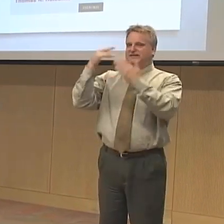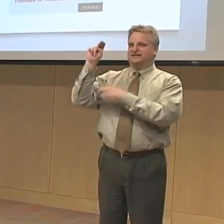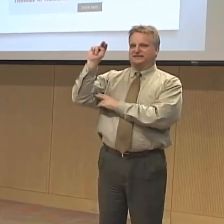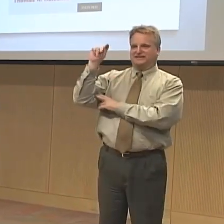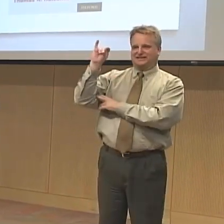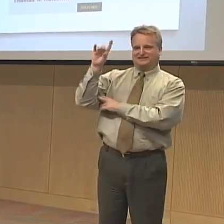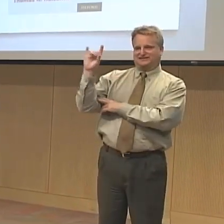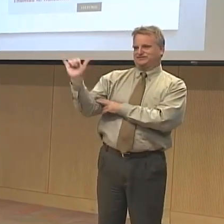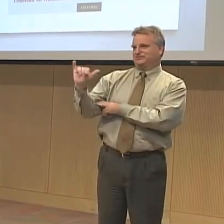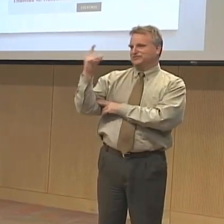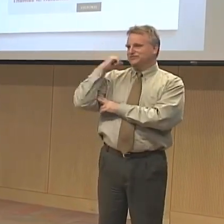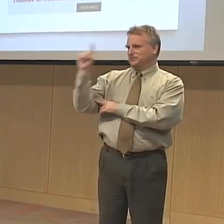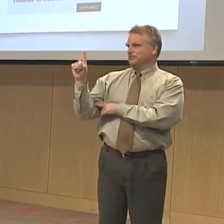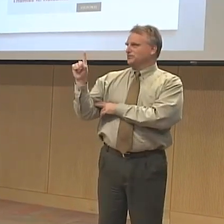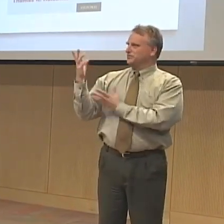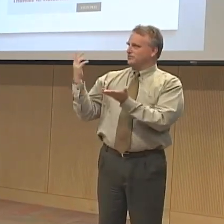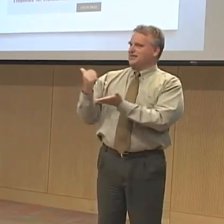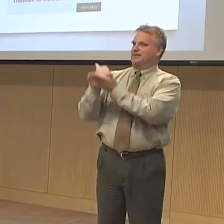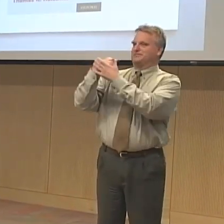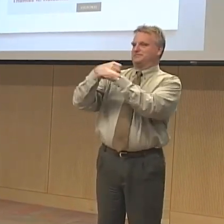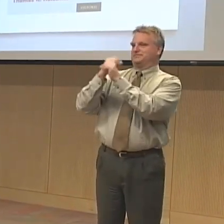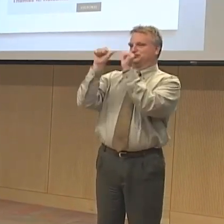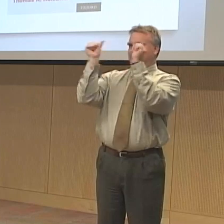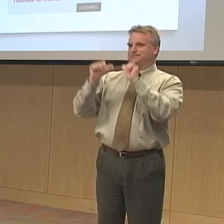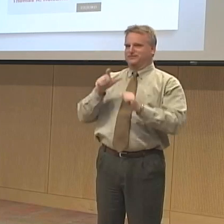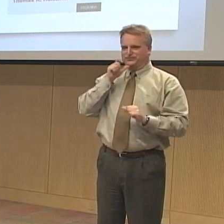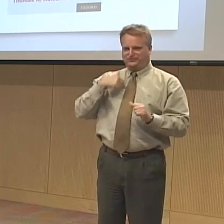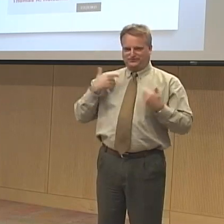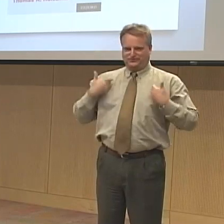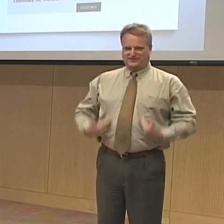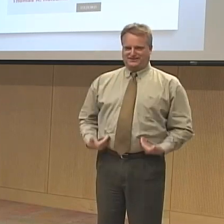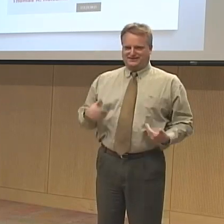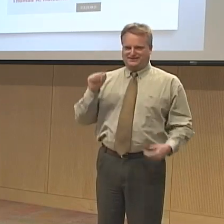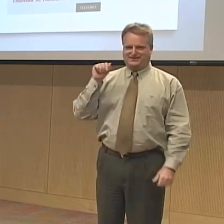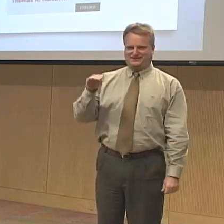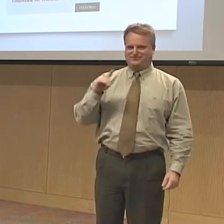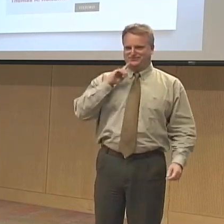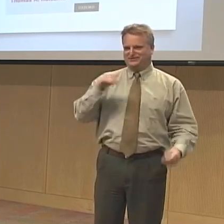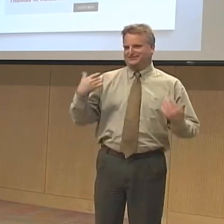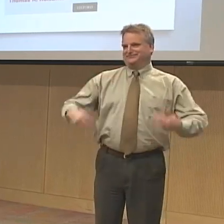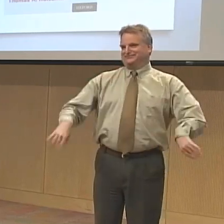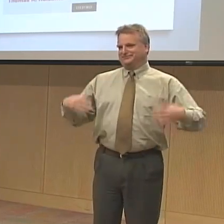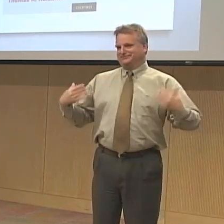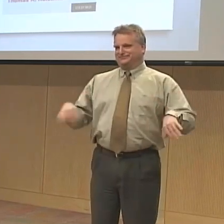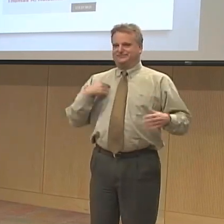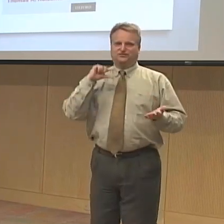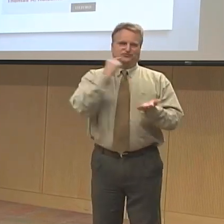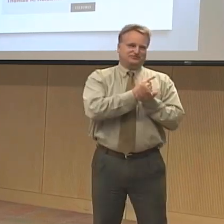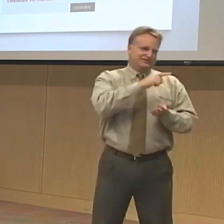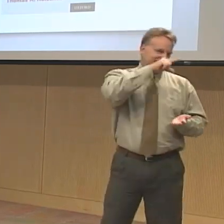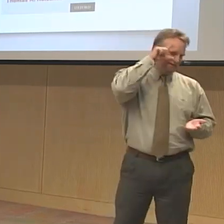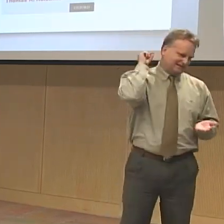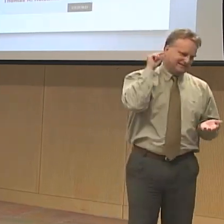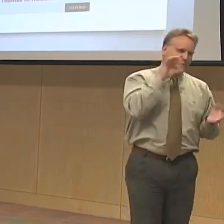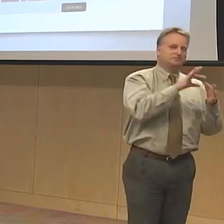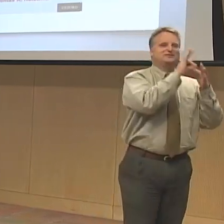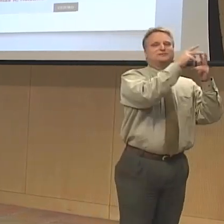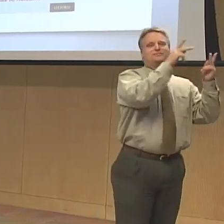Also, I'd like to thank NTID for helping shape who I am. I graduated from Gallaudet, which is a very